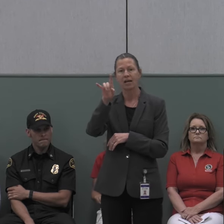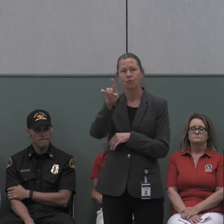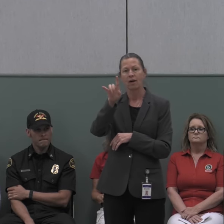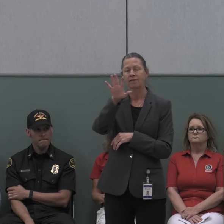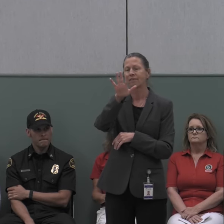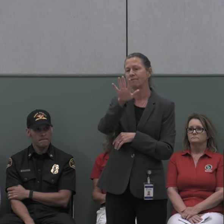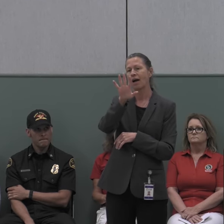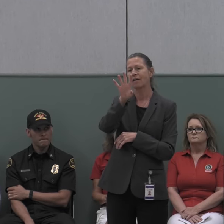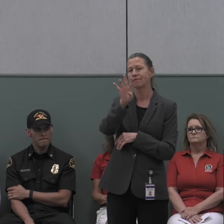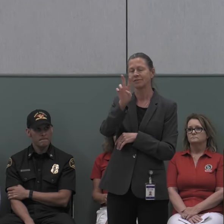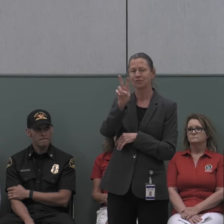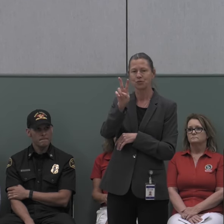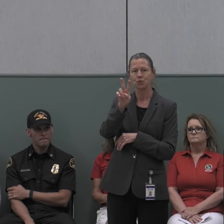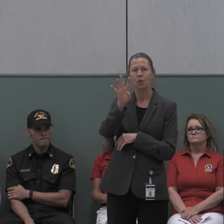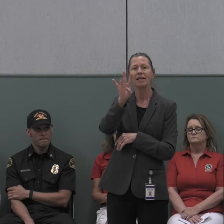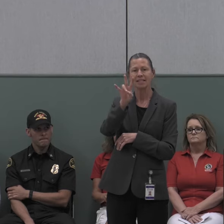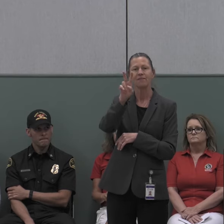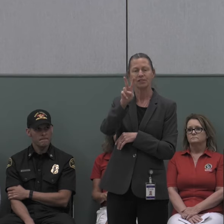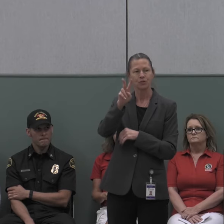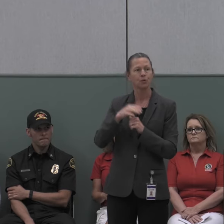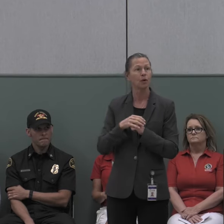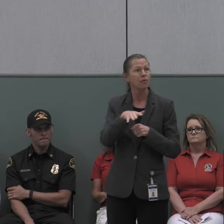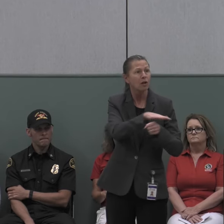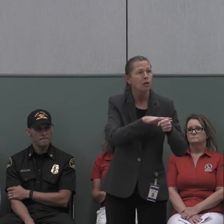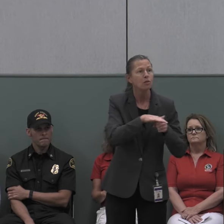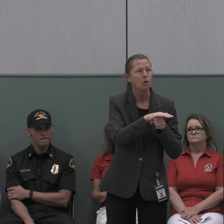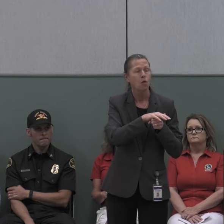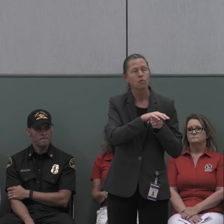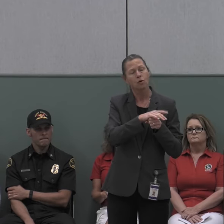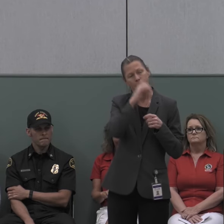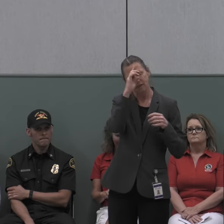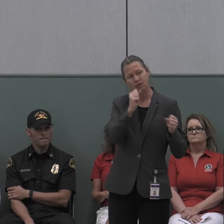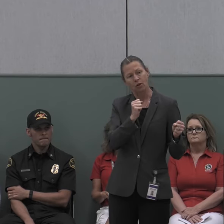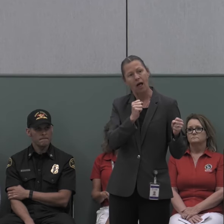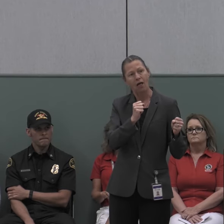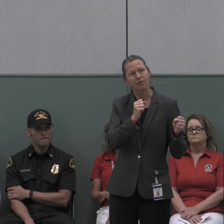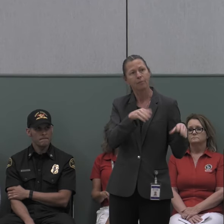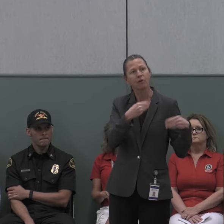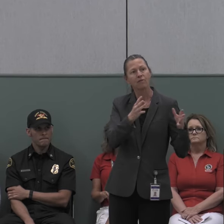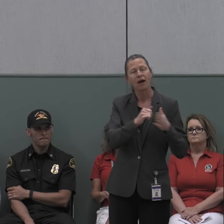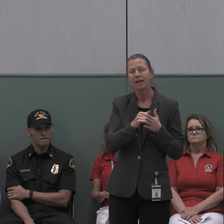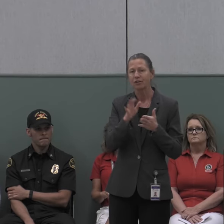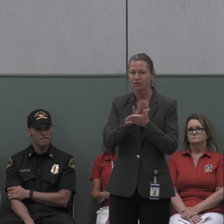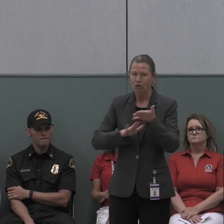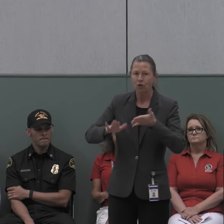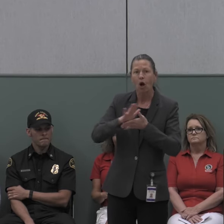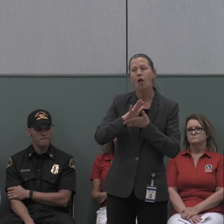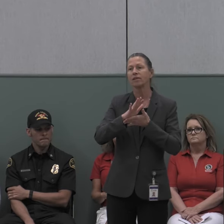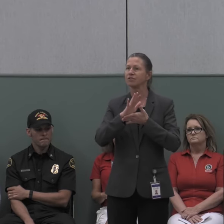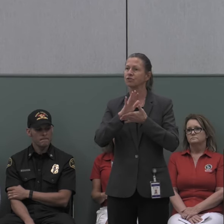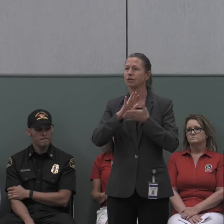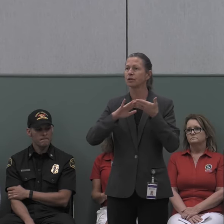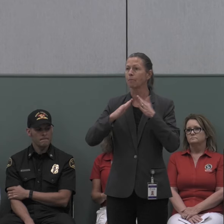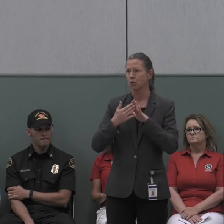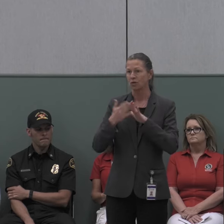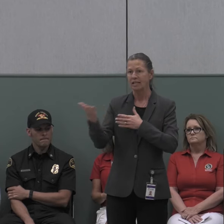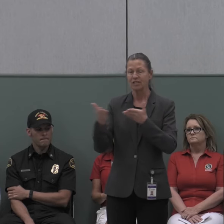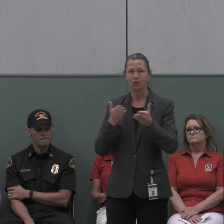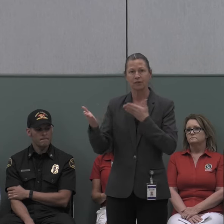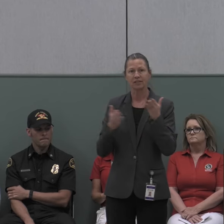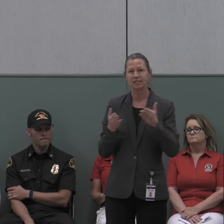1-800-991-5272. We have the local mental health provider, or behavioral health provider, which is College Community Services at